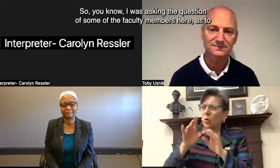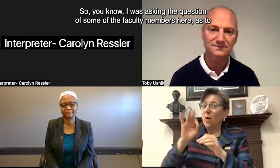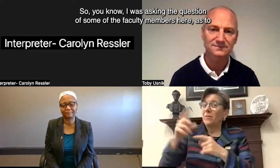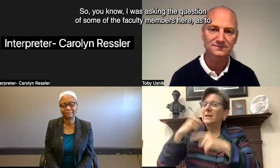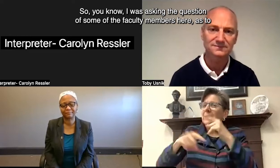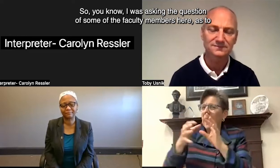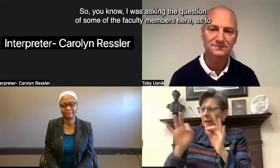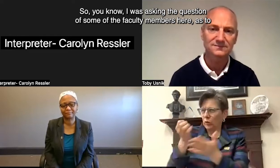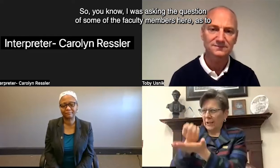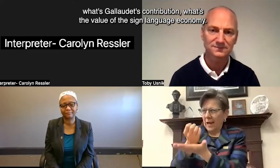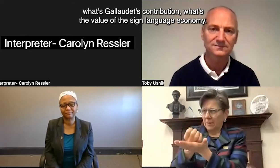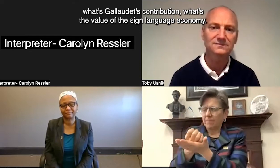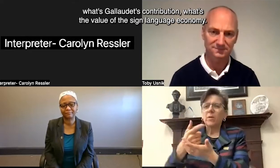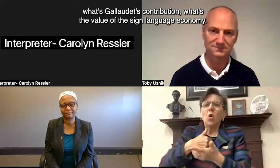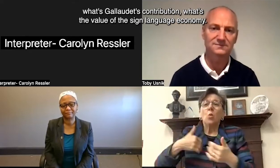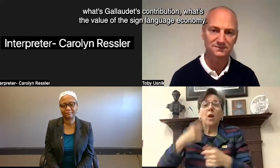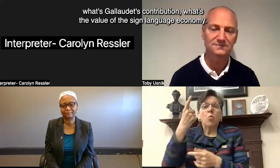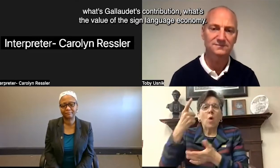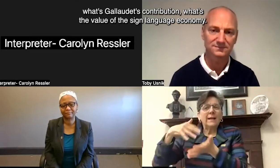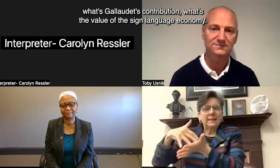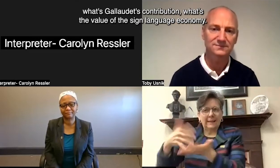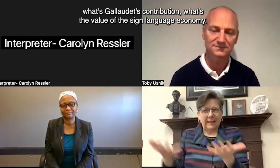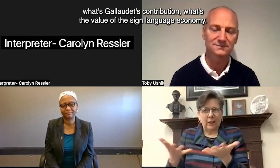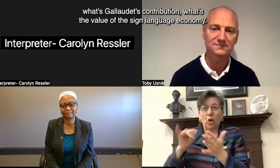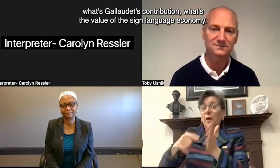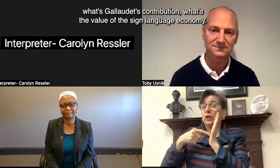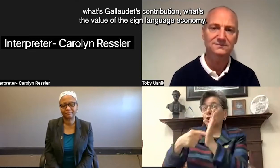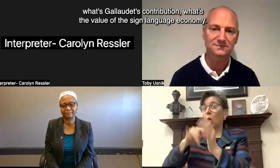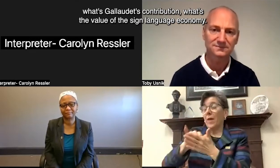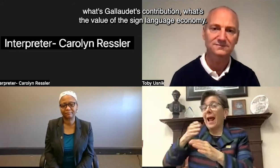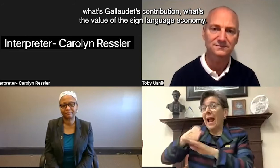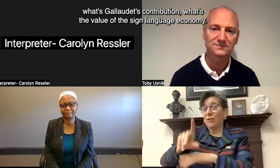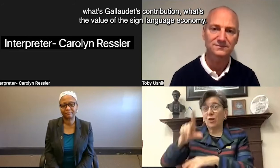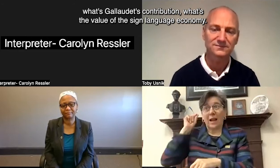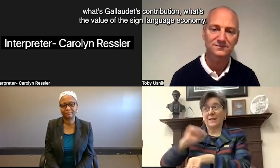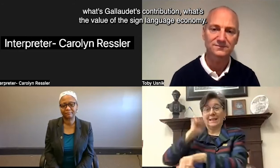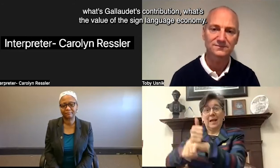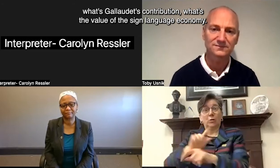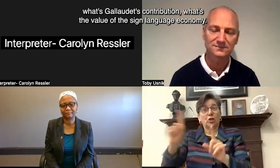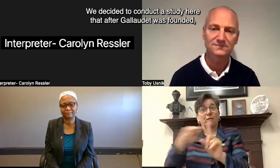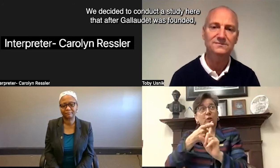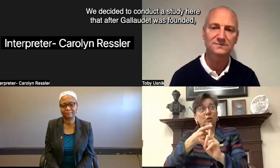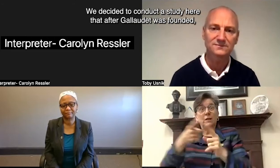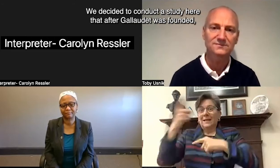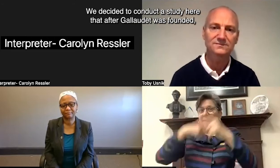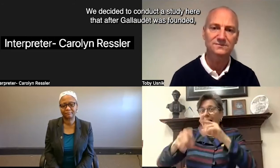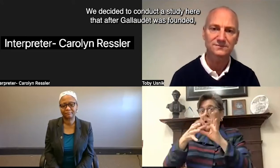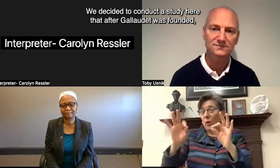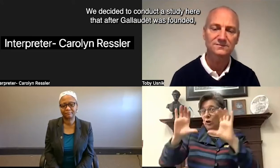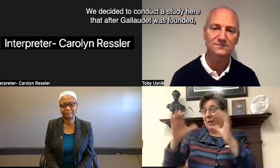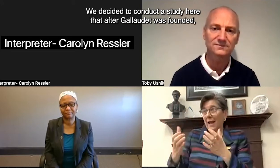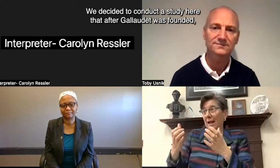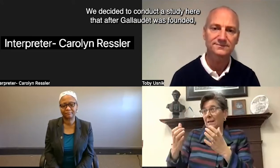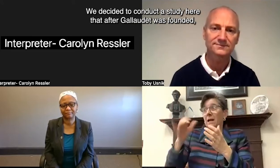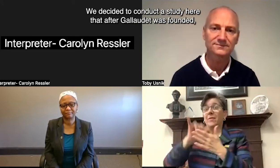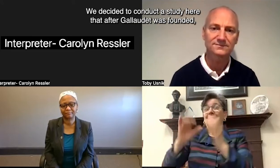Gallaudet's contribution, what's the value of the sign language economy, we decided to conduct a study here that after Gallaudet